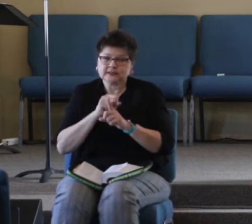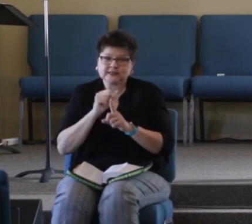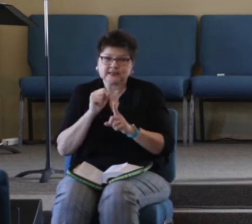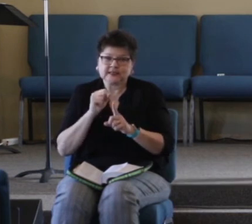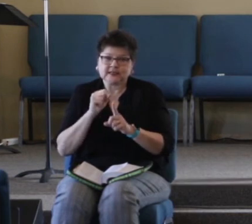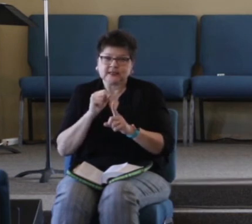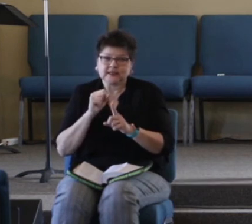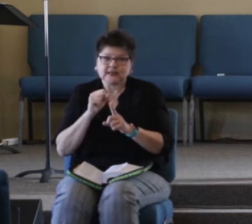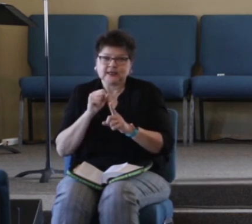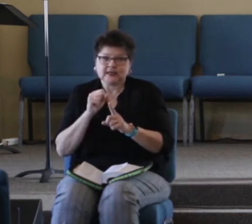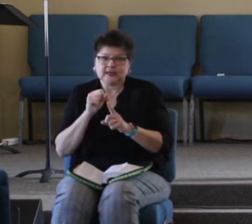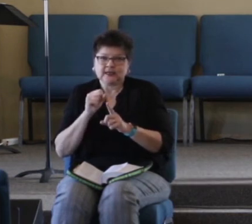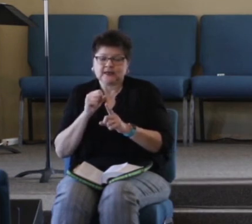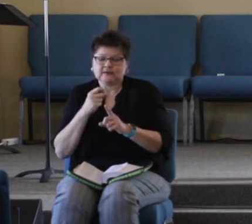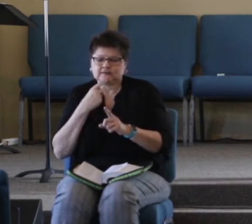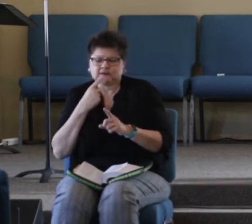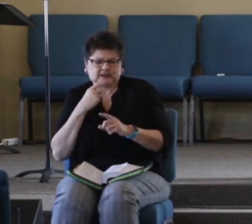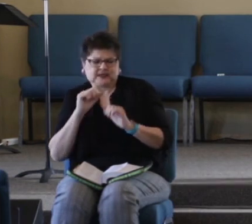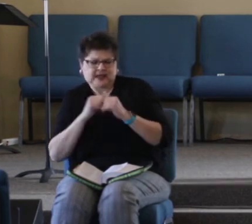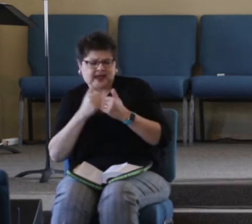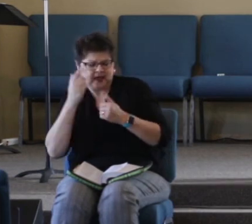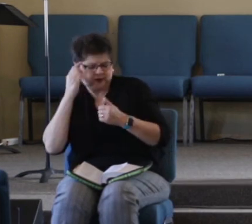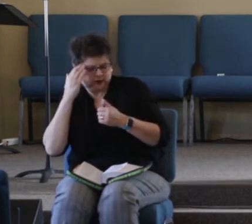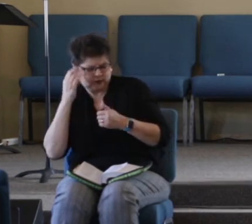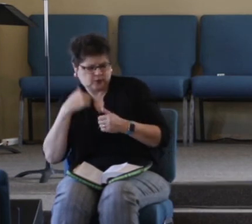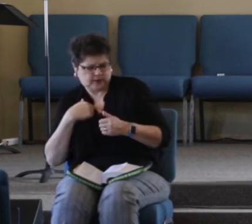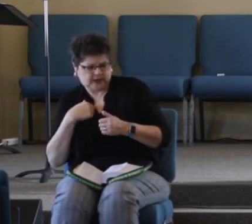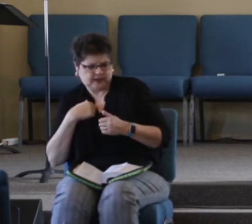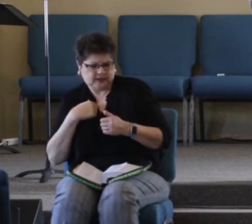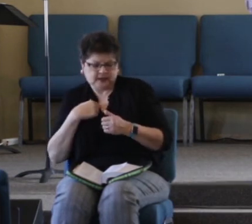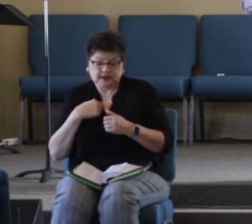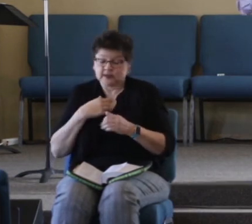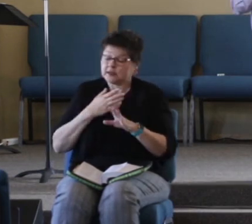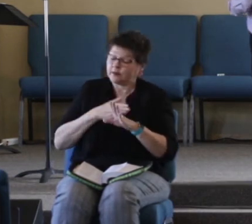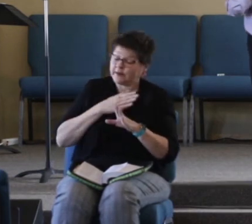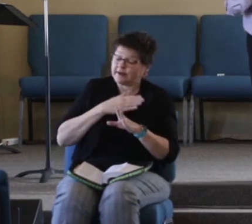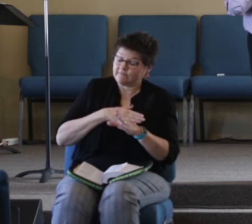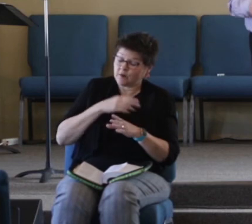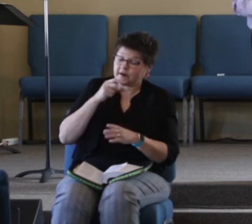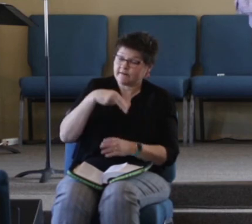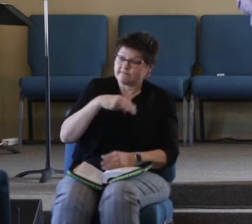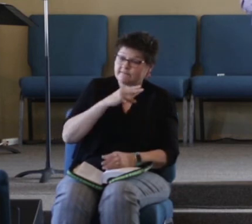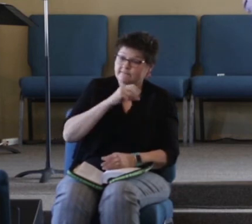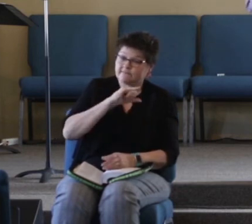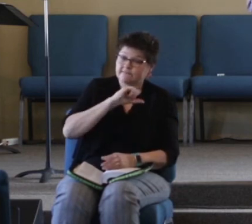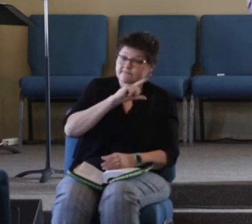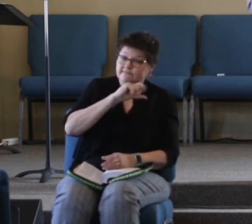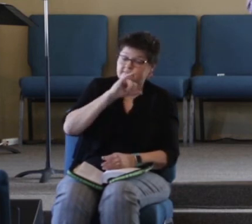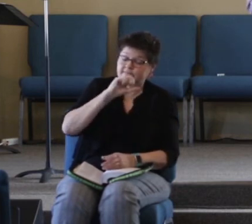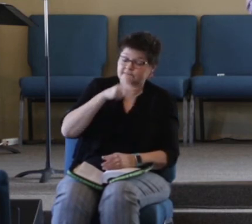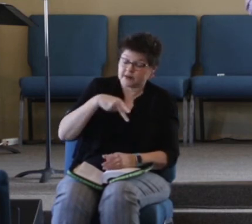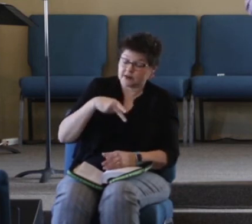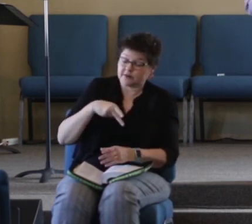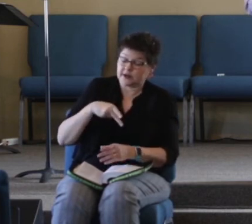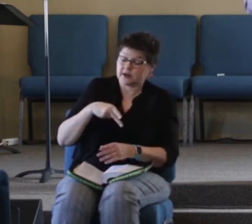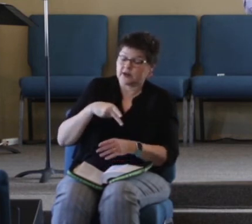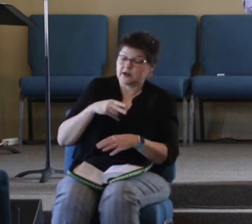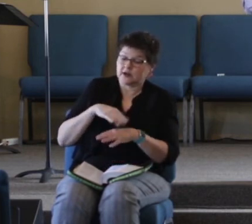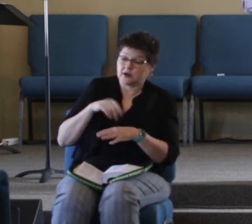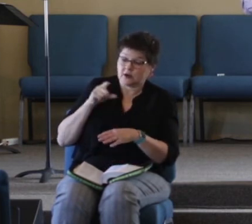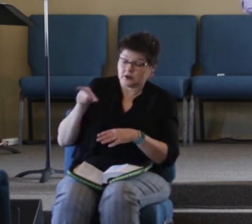Jesus answered and said to him, "Before Philip called you, when you were under the fig tree, I saw